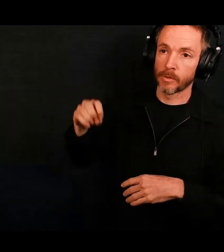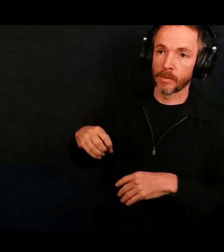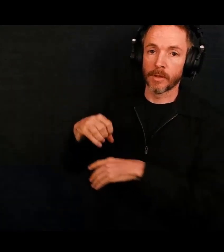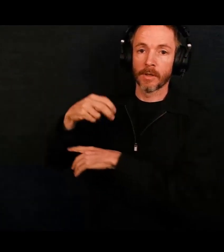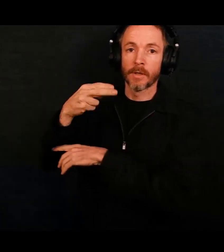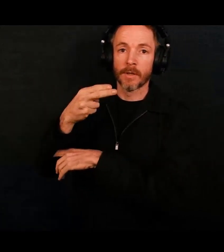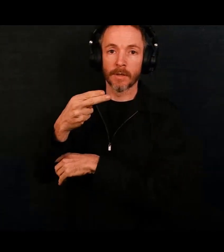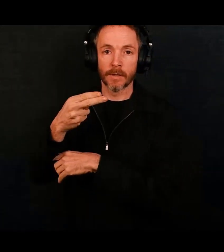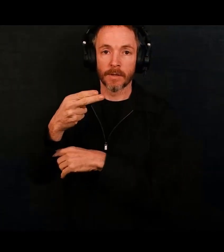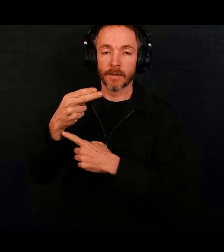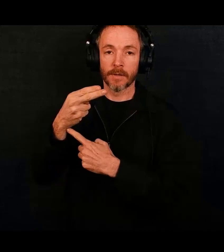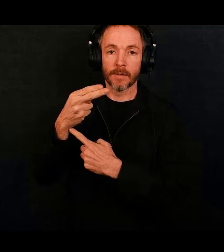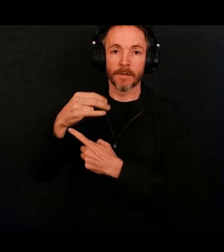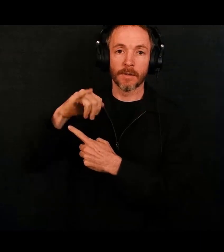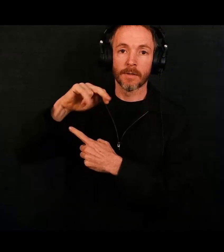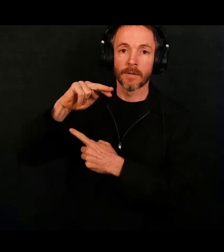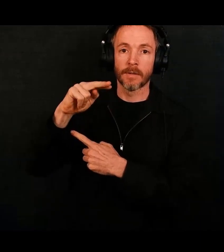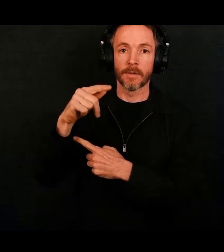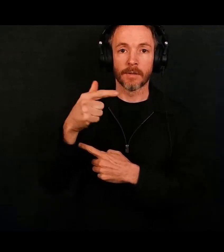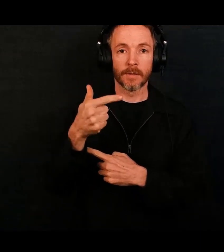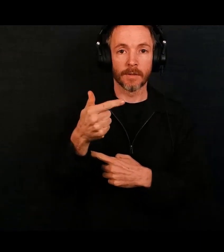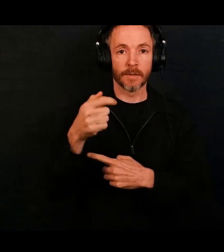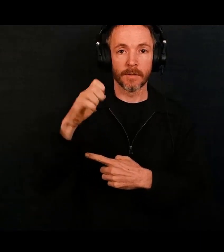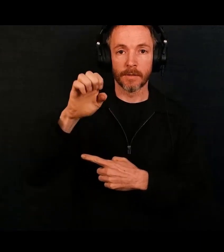hinge arm